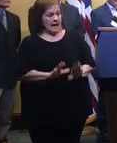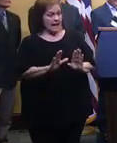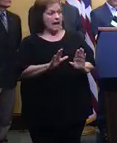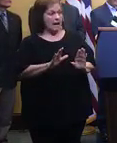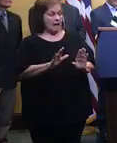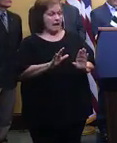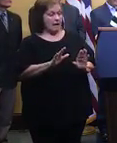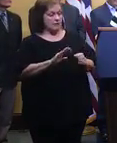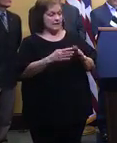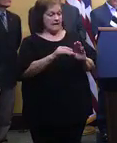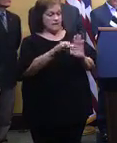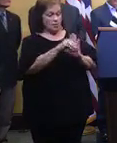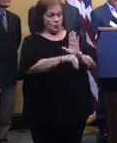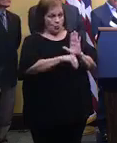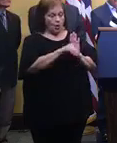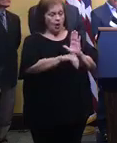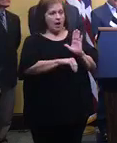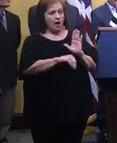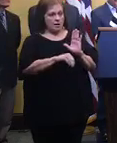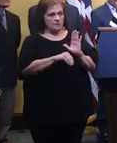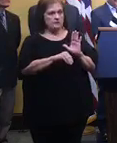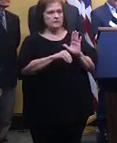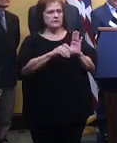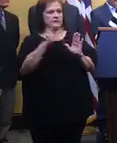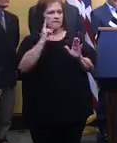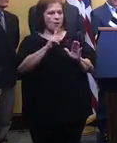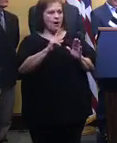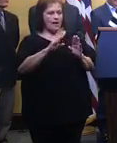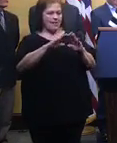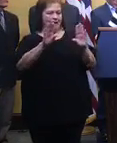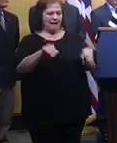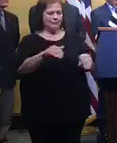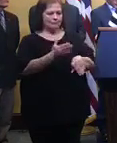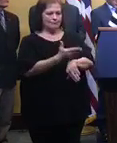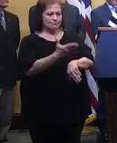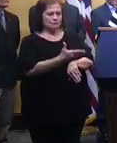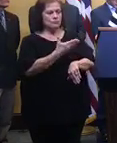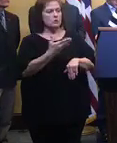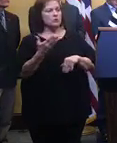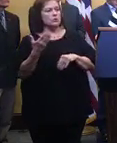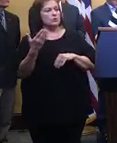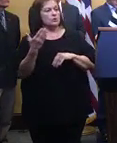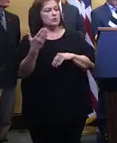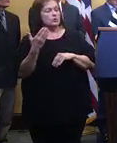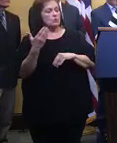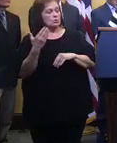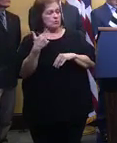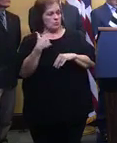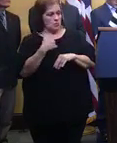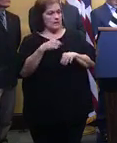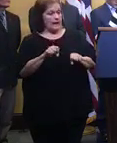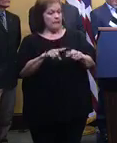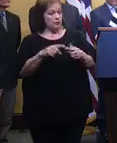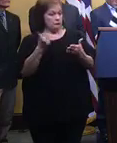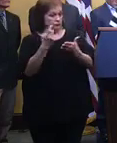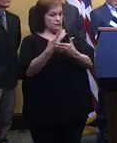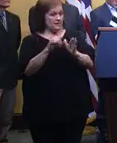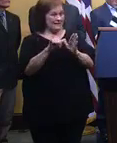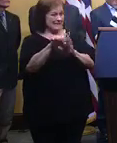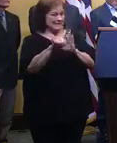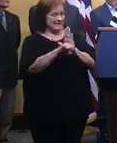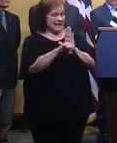very heavily on housing infrastructure. And we were able to get this approved at the state level. This